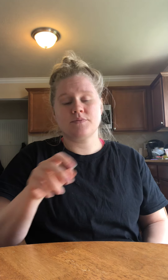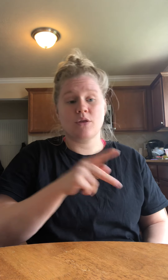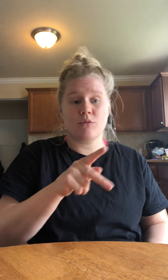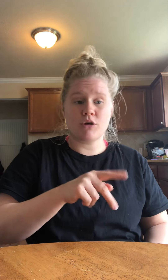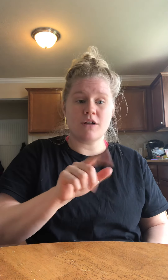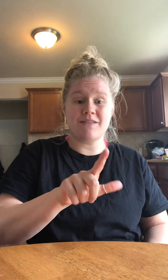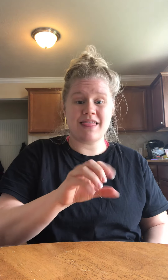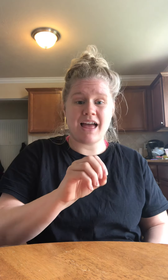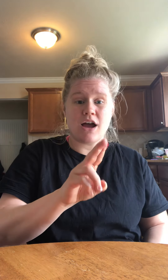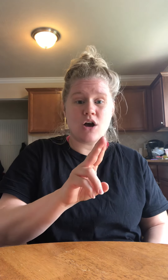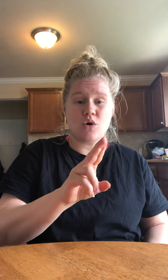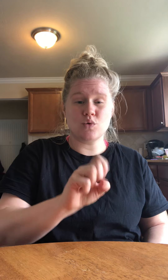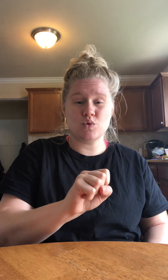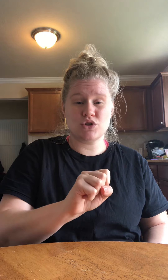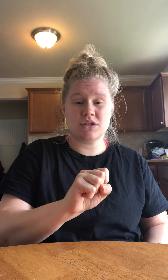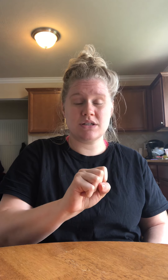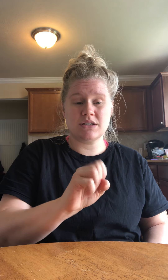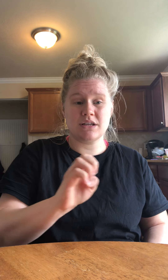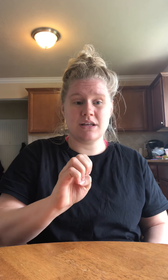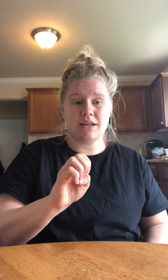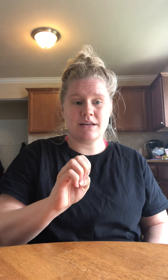louse is not louses,